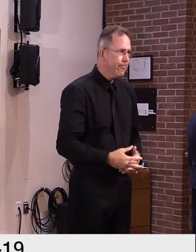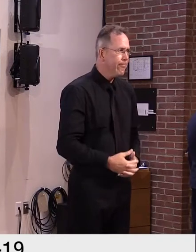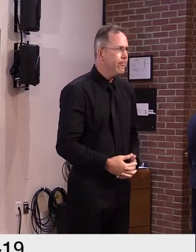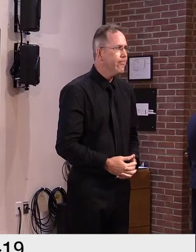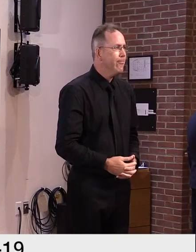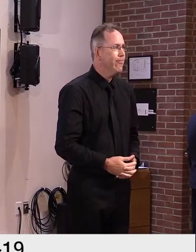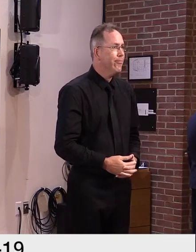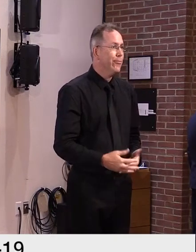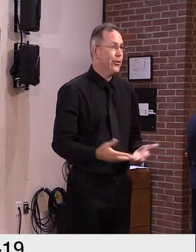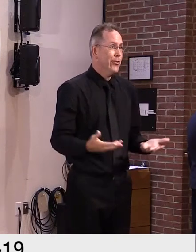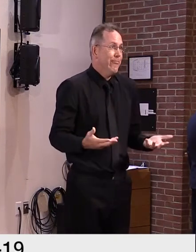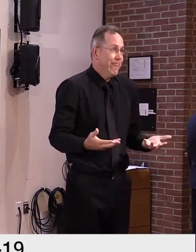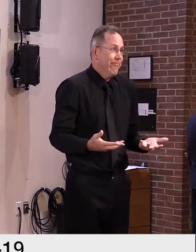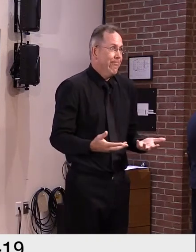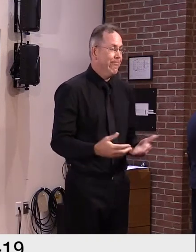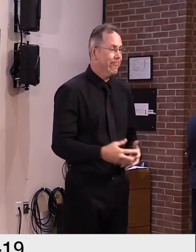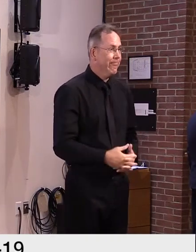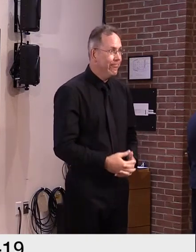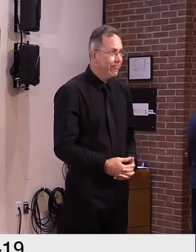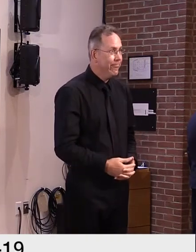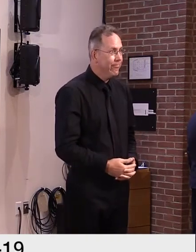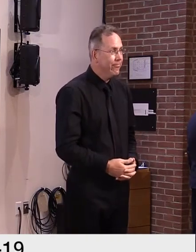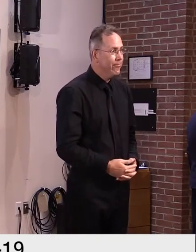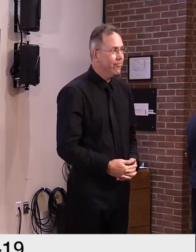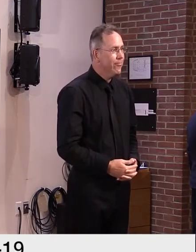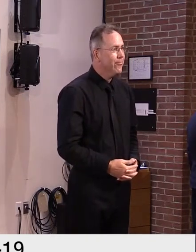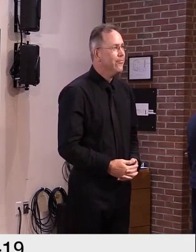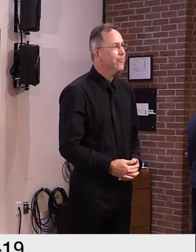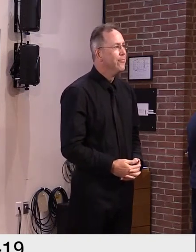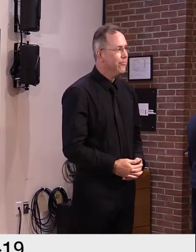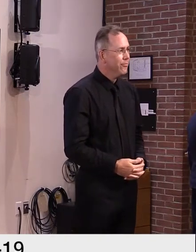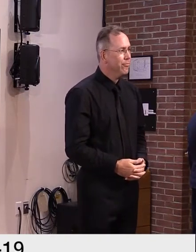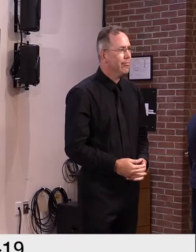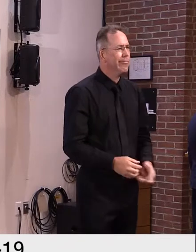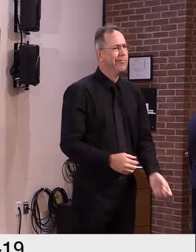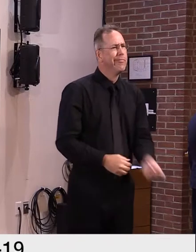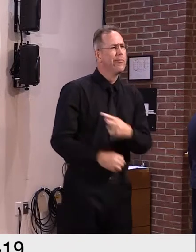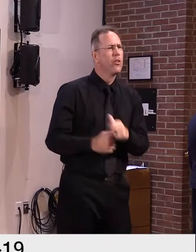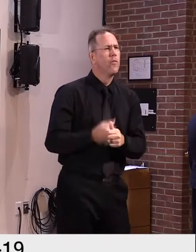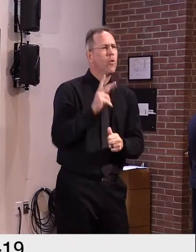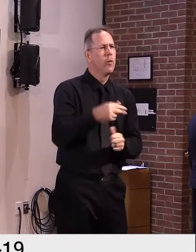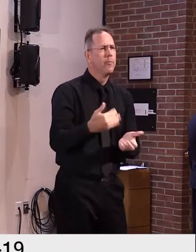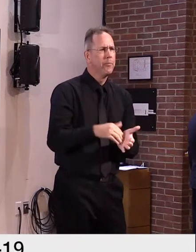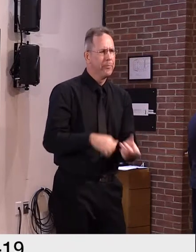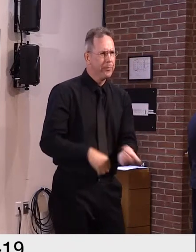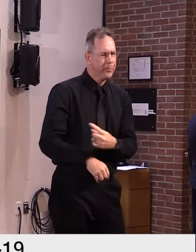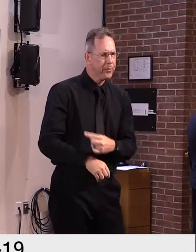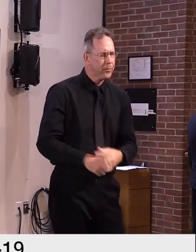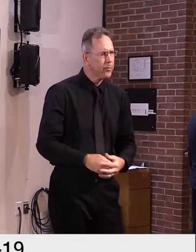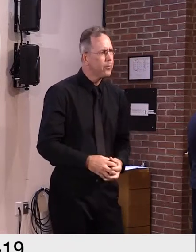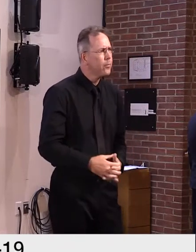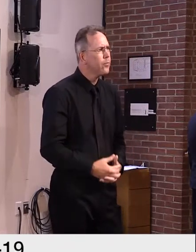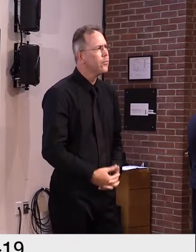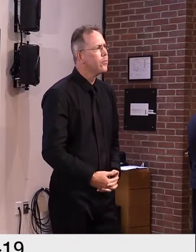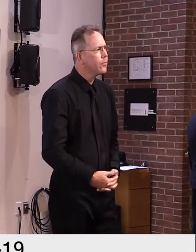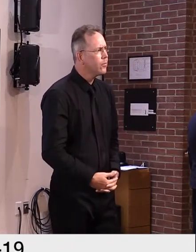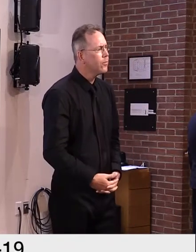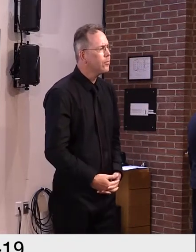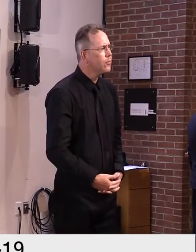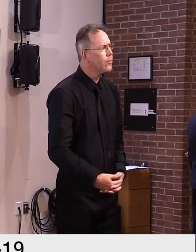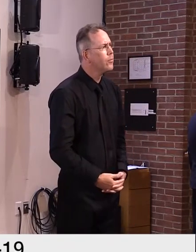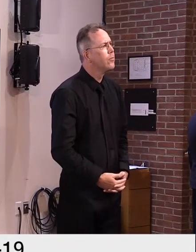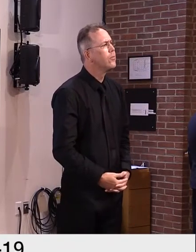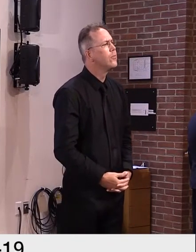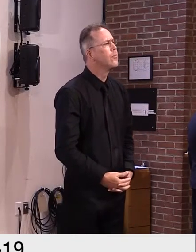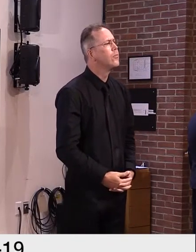Sure. And on the CDC's website, I was reading about the certifiers using their best